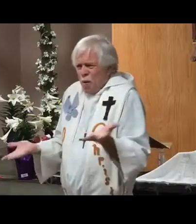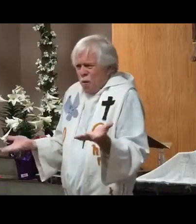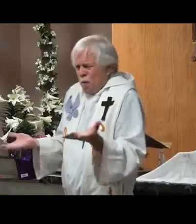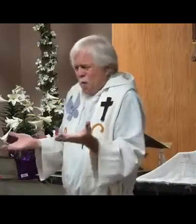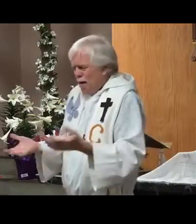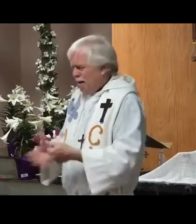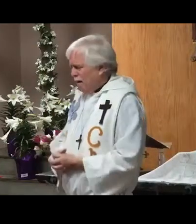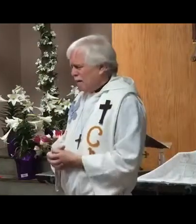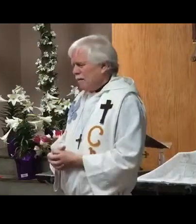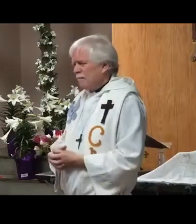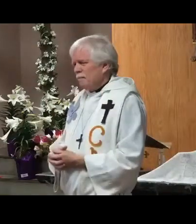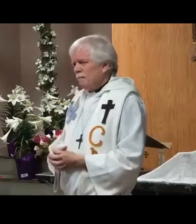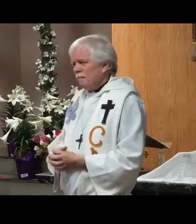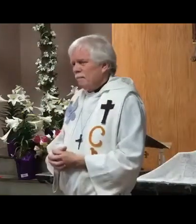now?